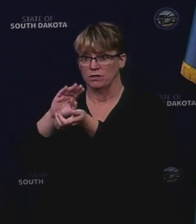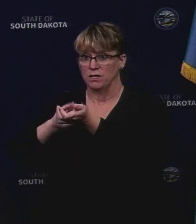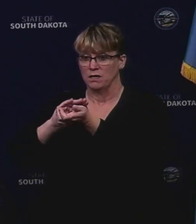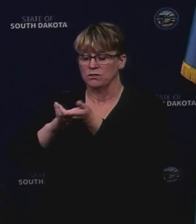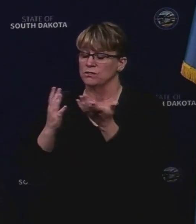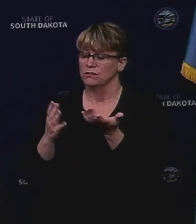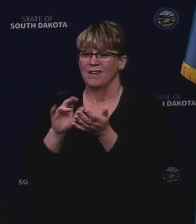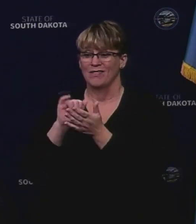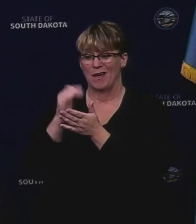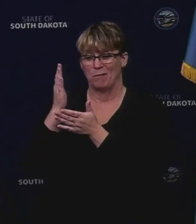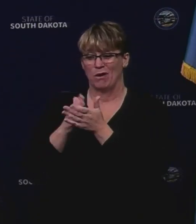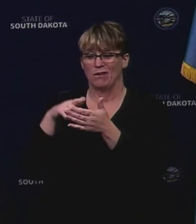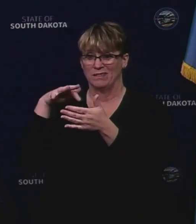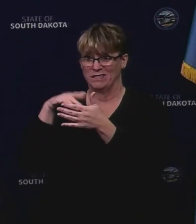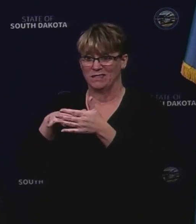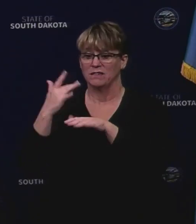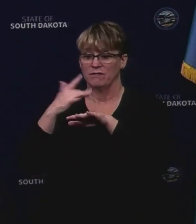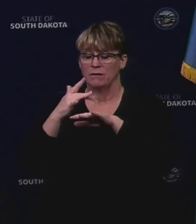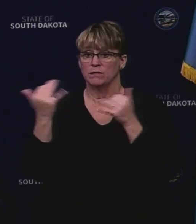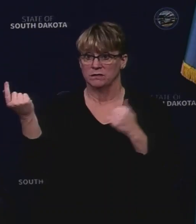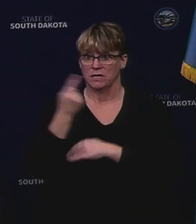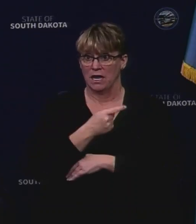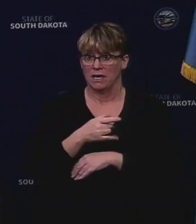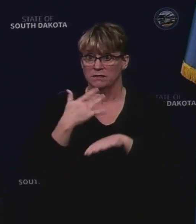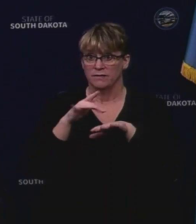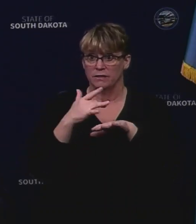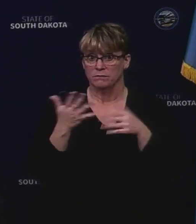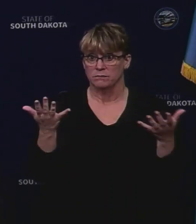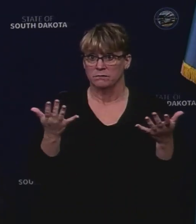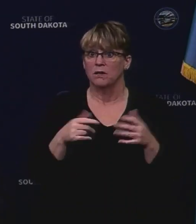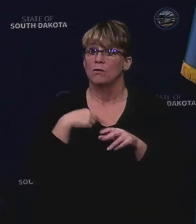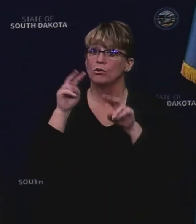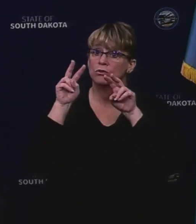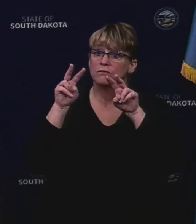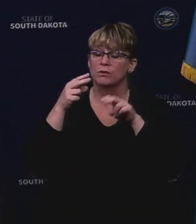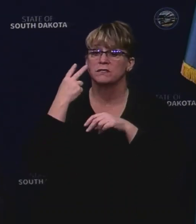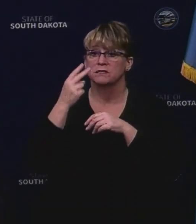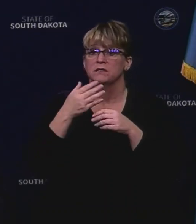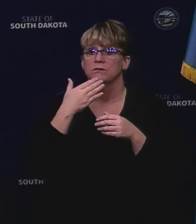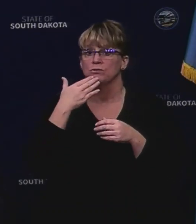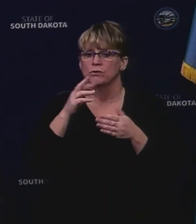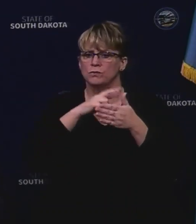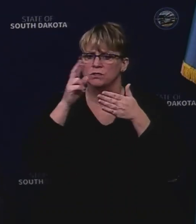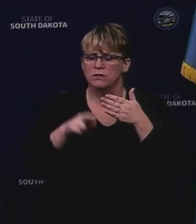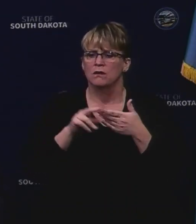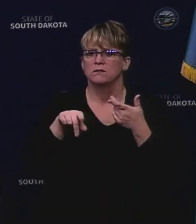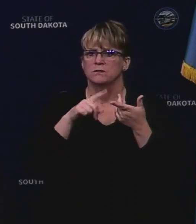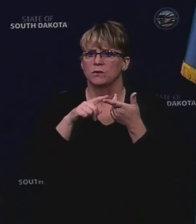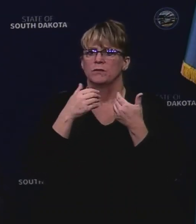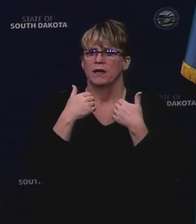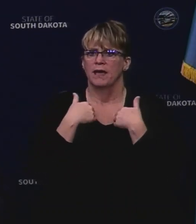that part of the study is available today, and we're looking forward to seeing results as soon as we